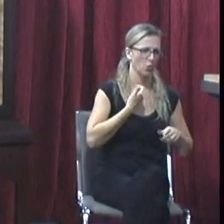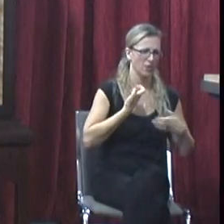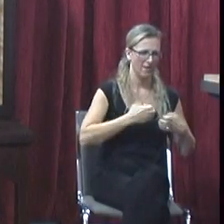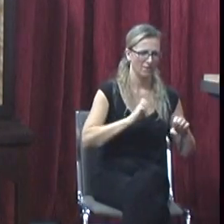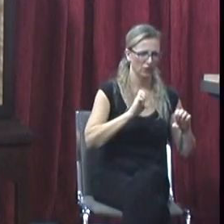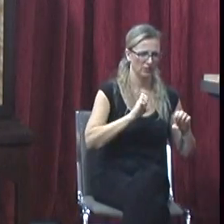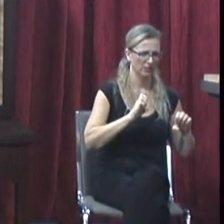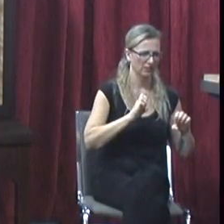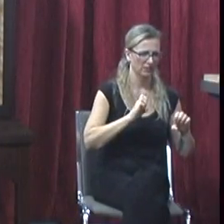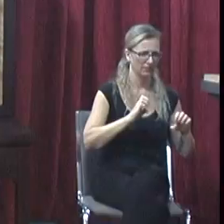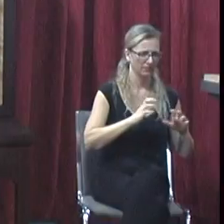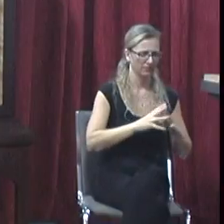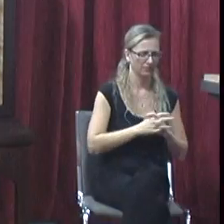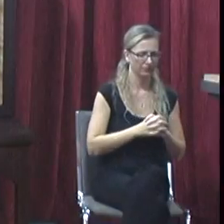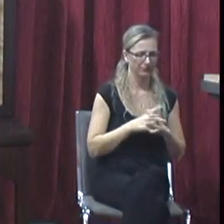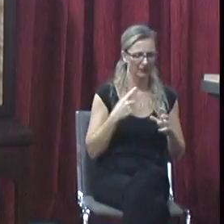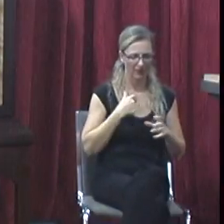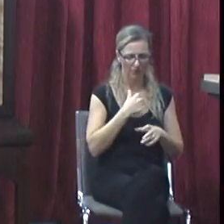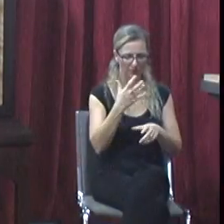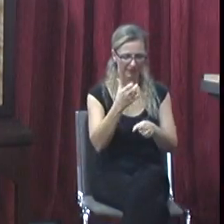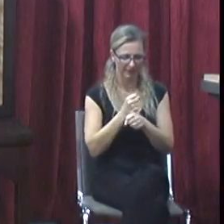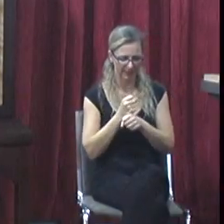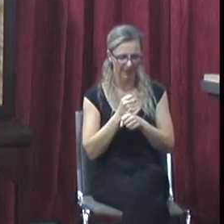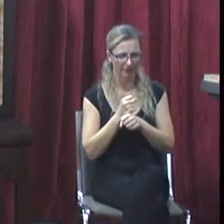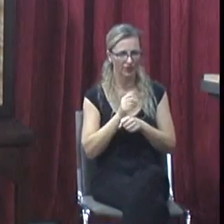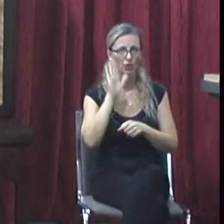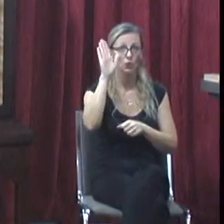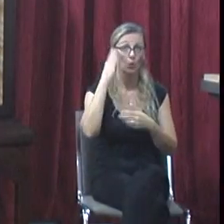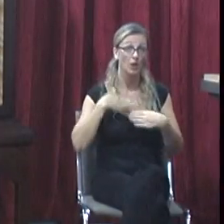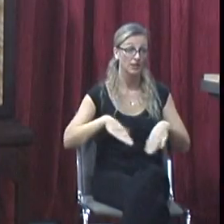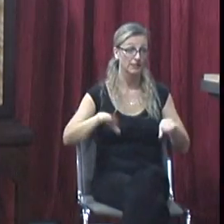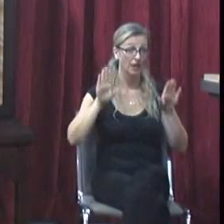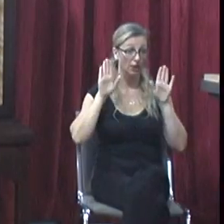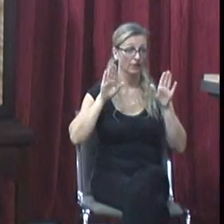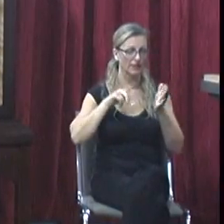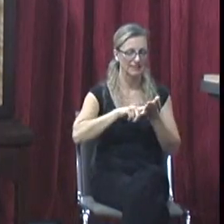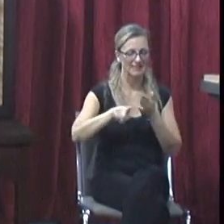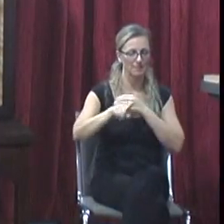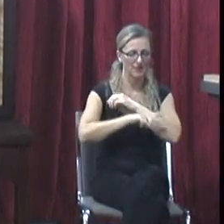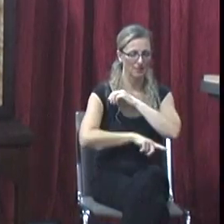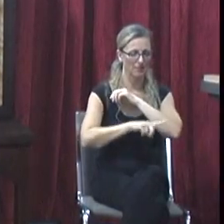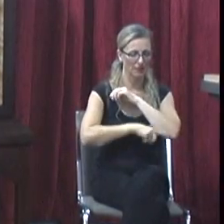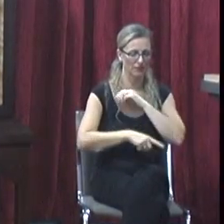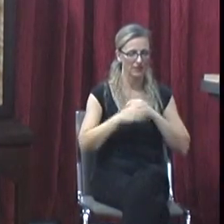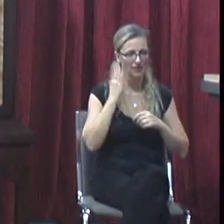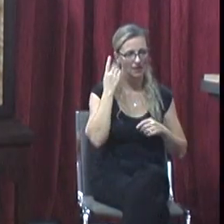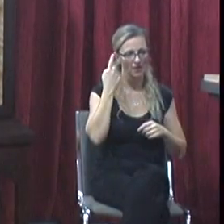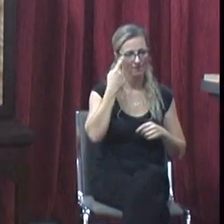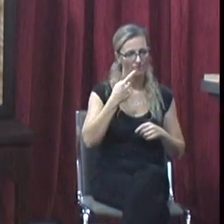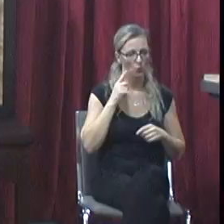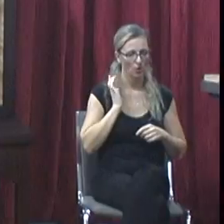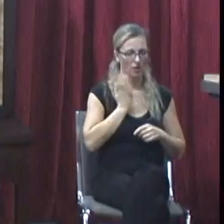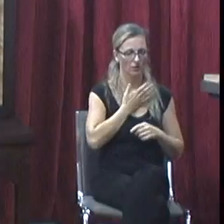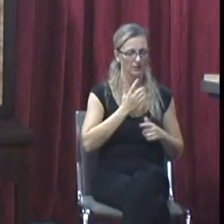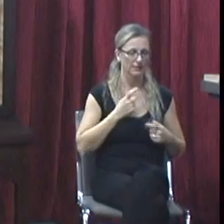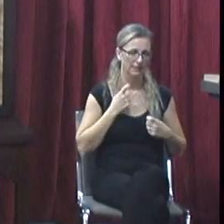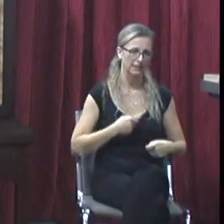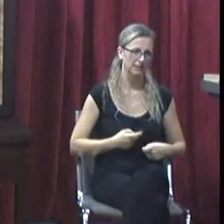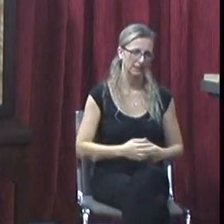Lord. And we receive your atoning sacrifice to pay the penalty for our sins.